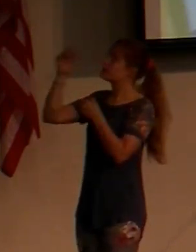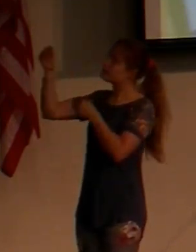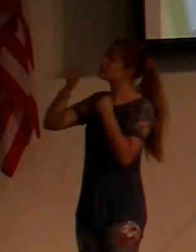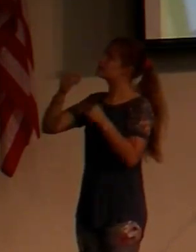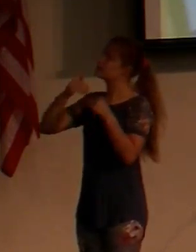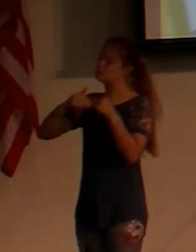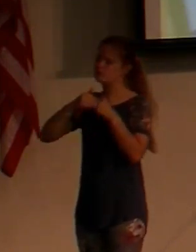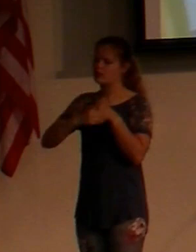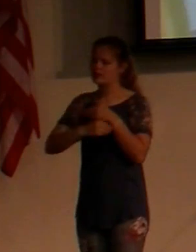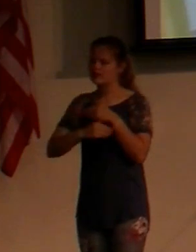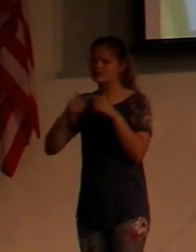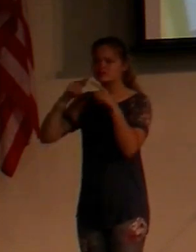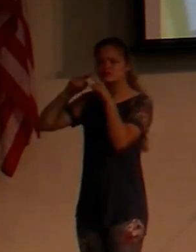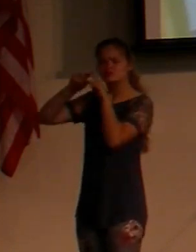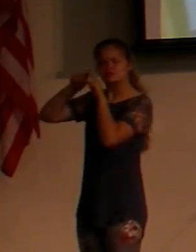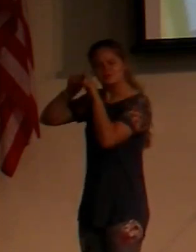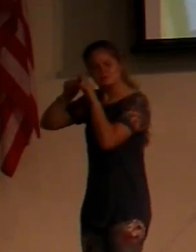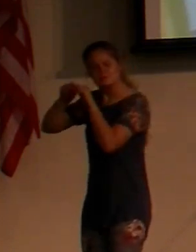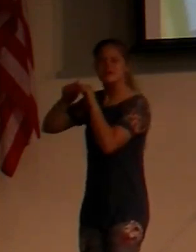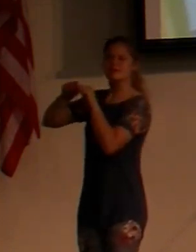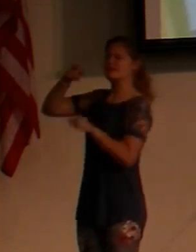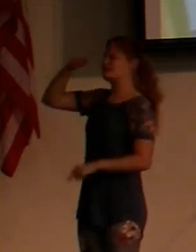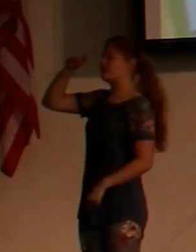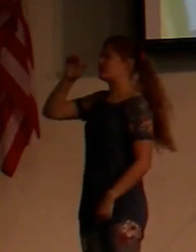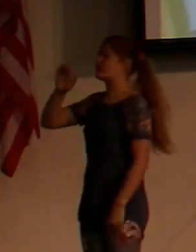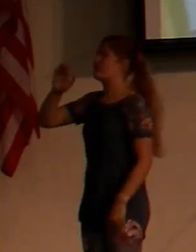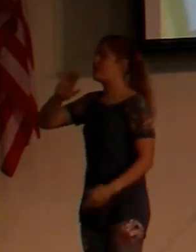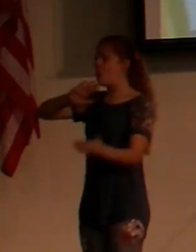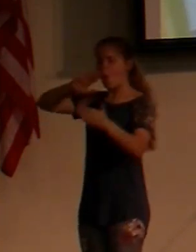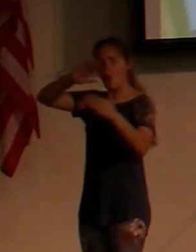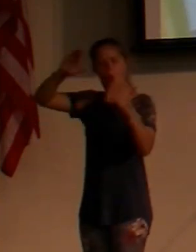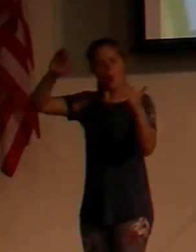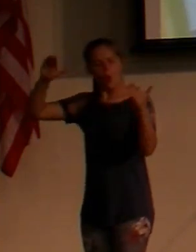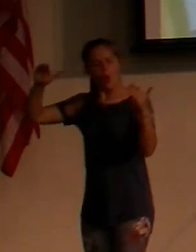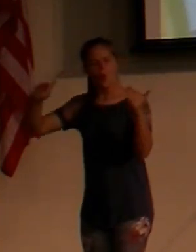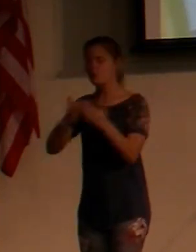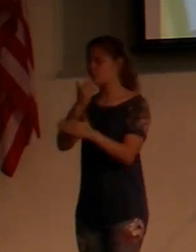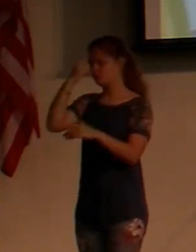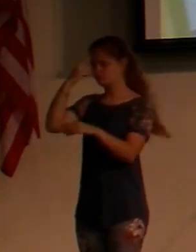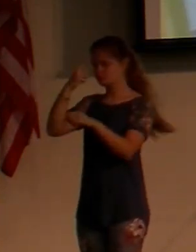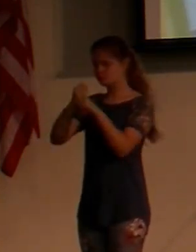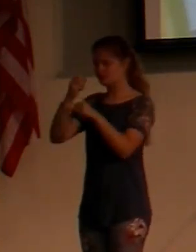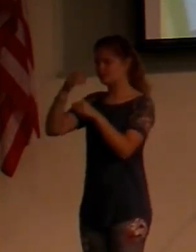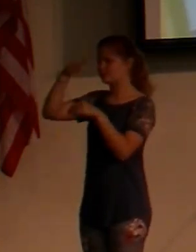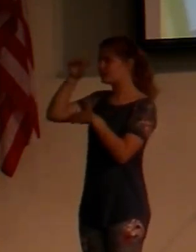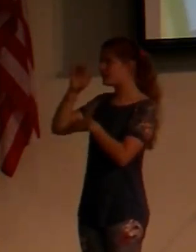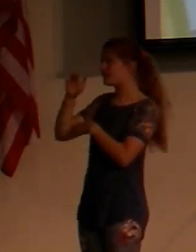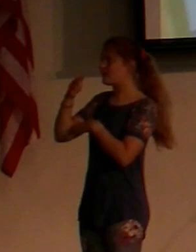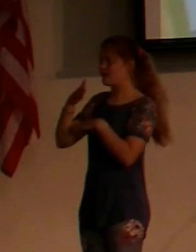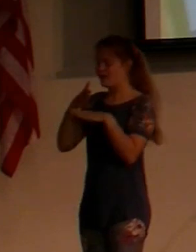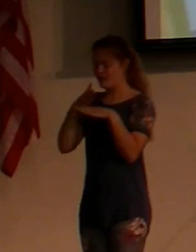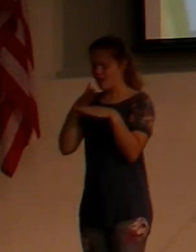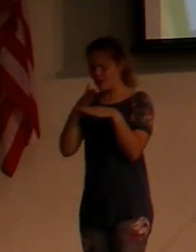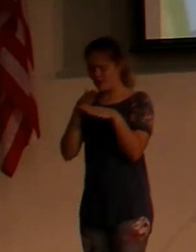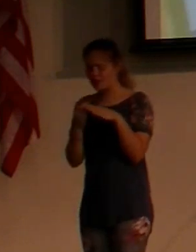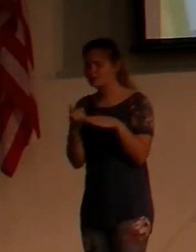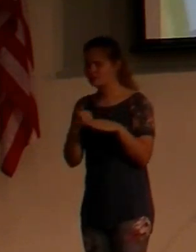He's so reliant on God. He puts his whole trust in God. And it humbled me.